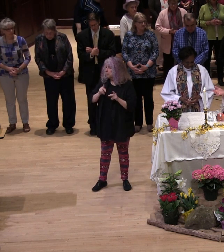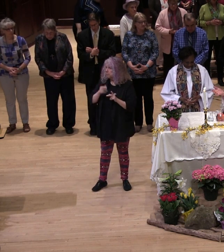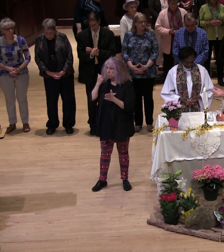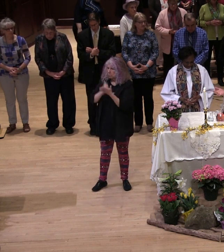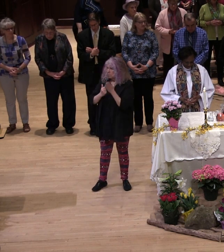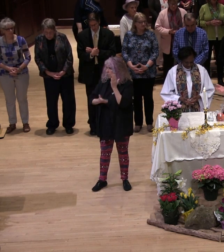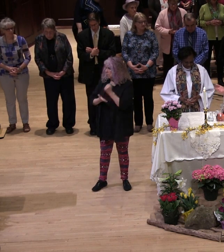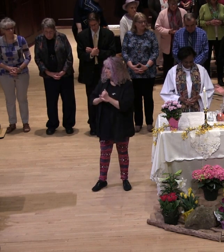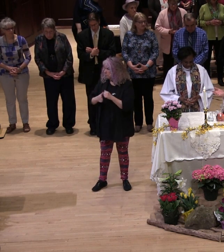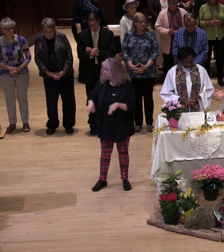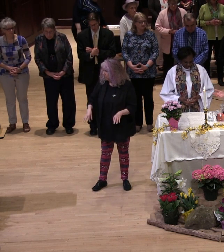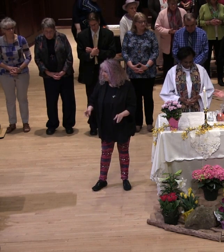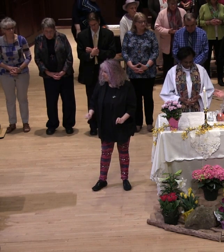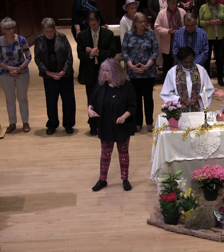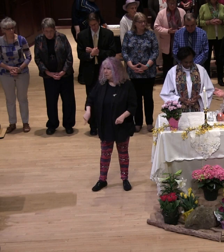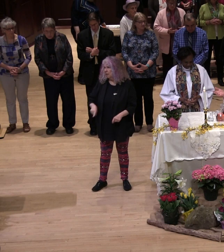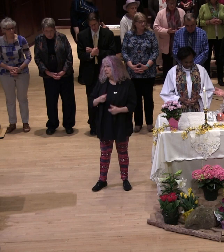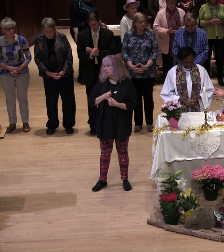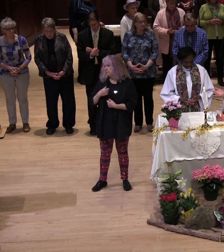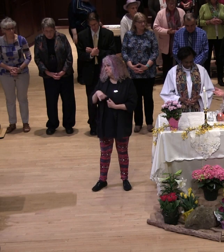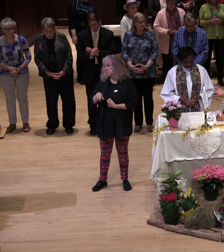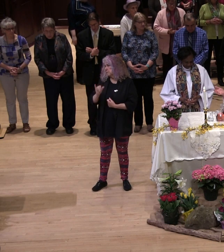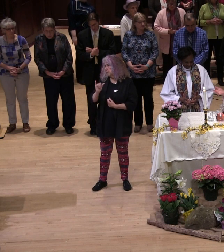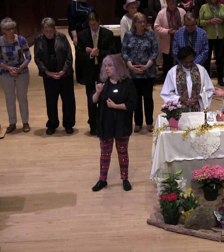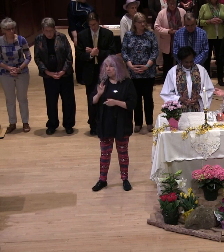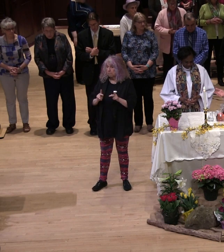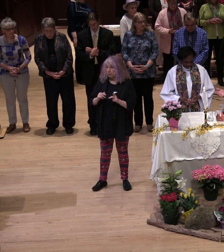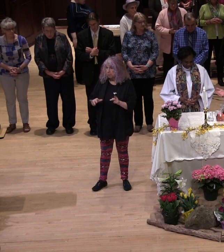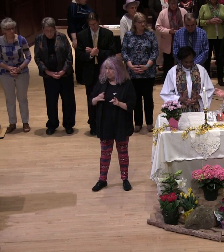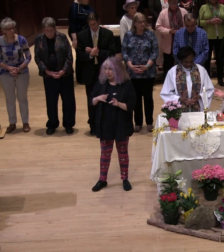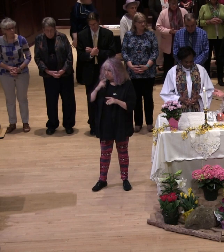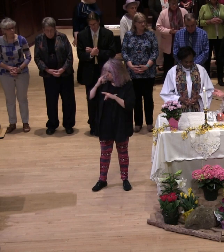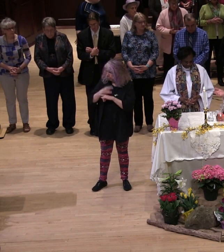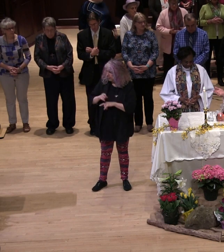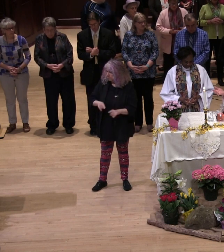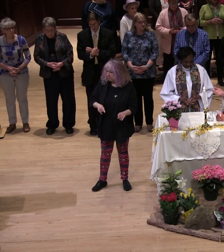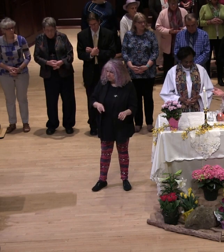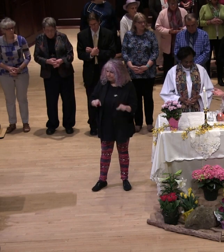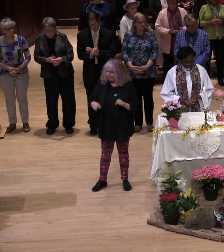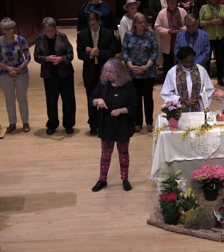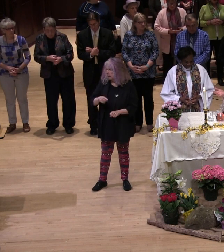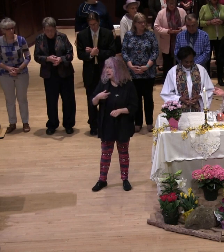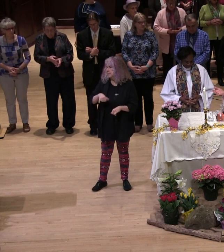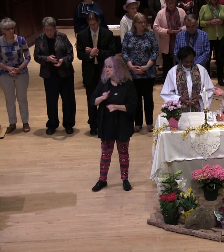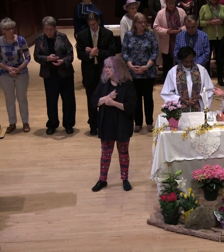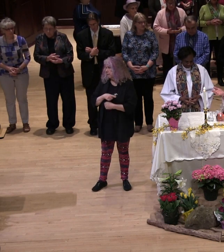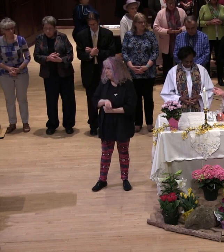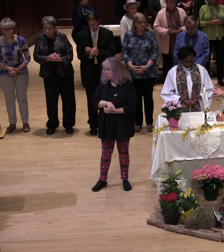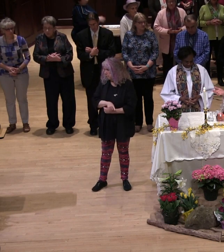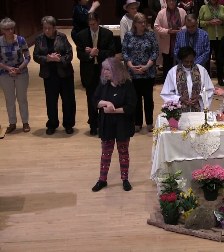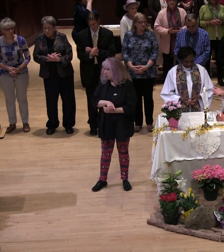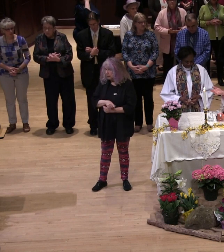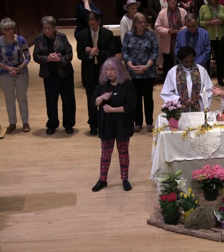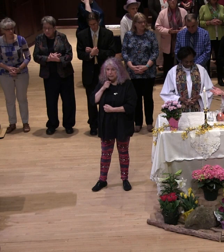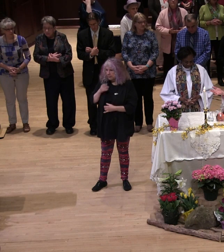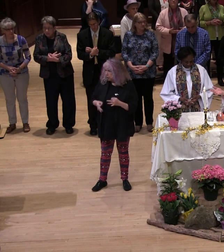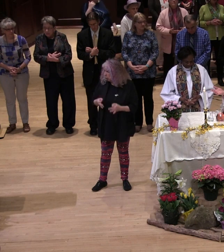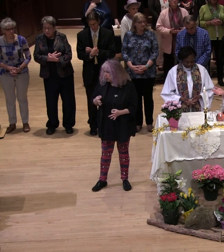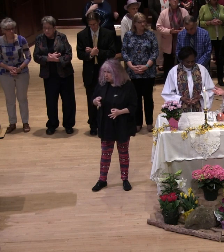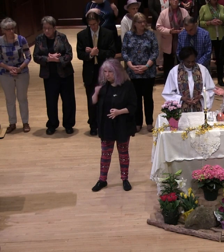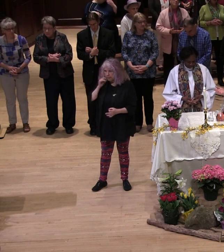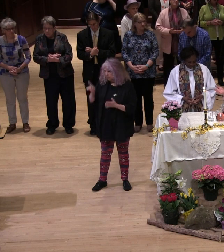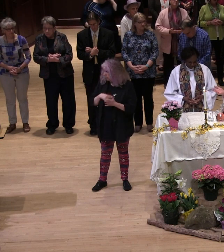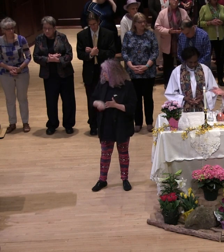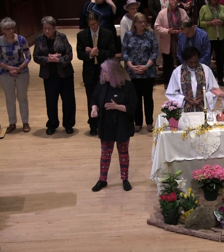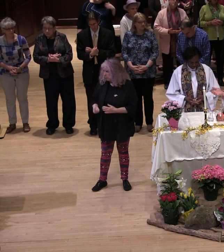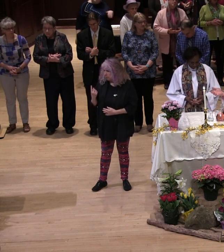in his hands and feet, he loved them. Even the people that betrayed him and doubted him, he loved them. He didn't make judgments. He never